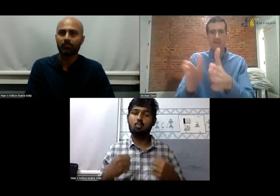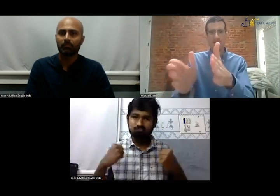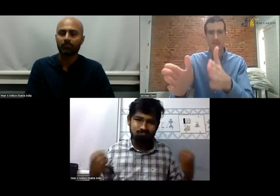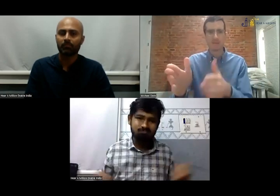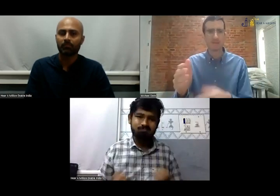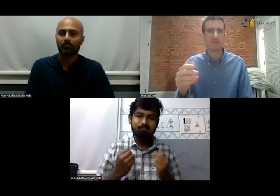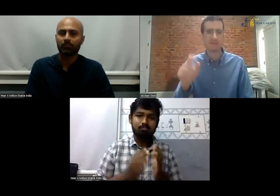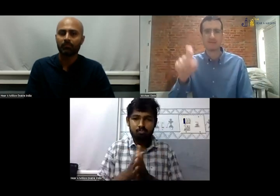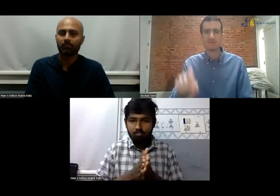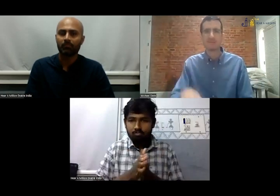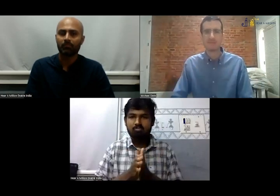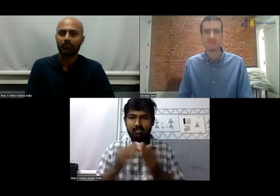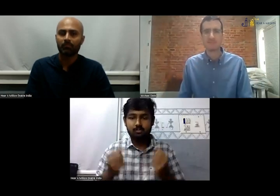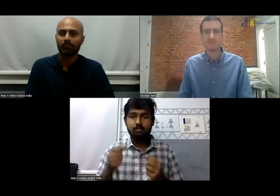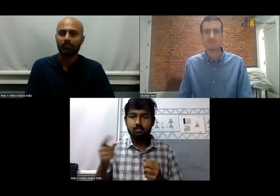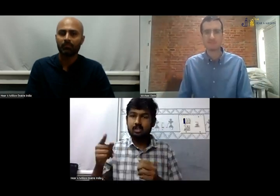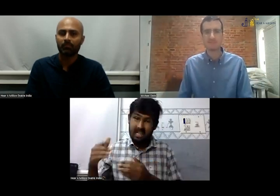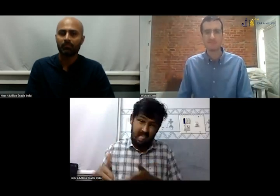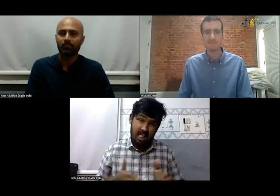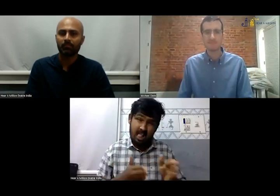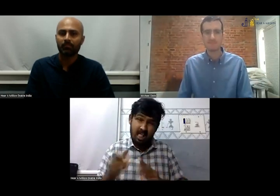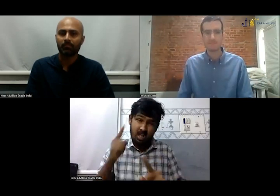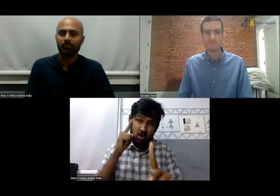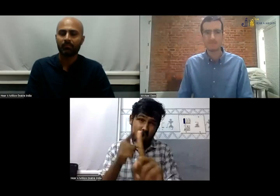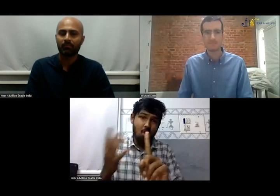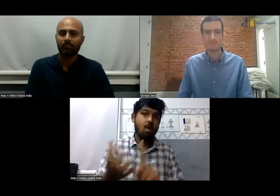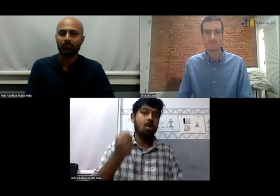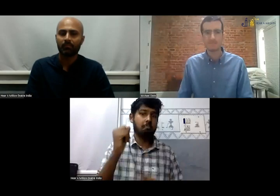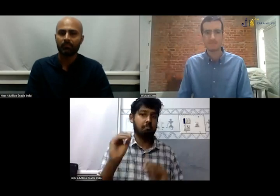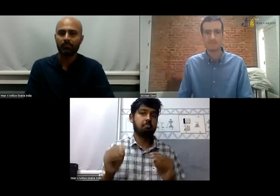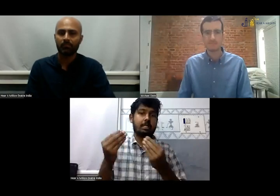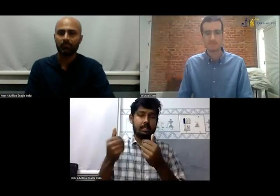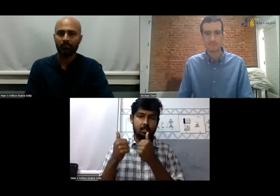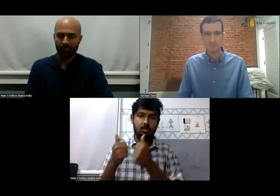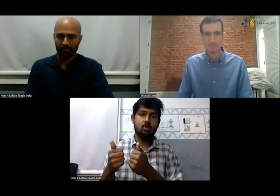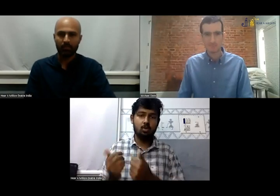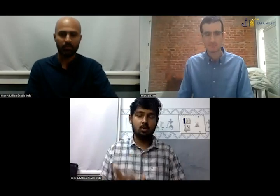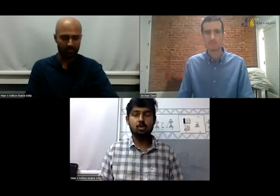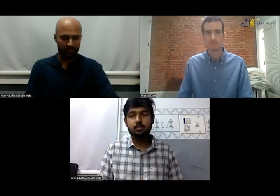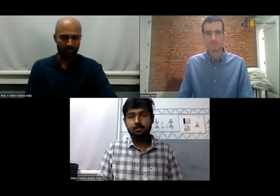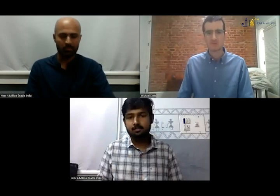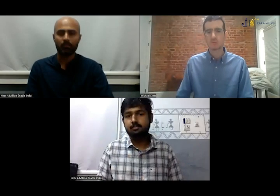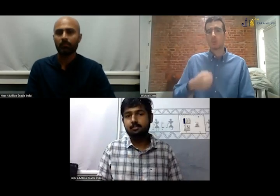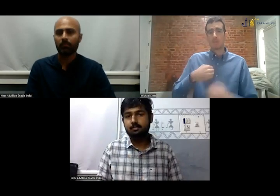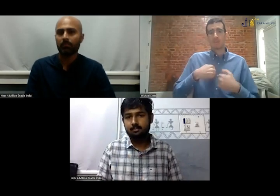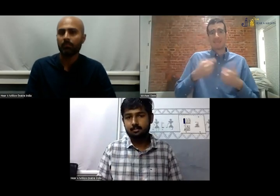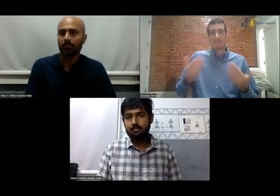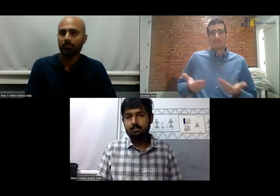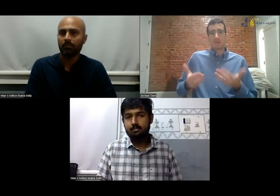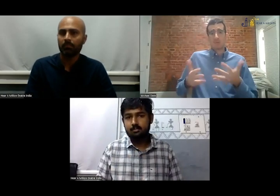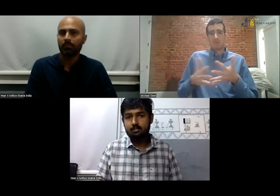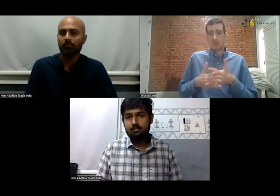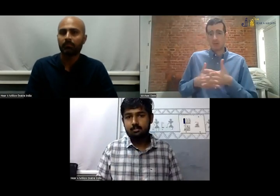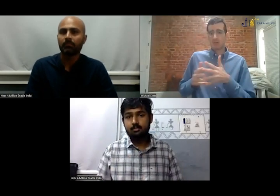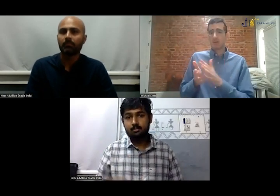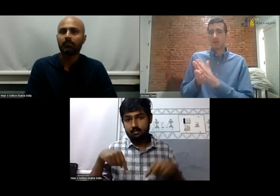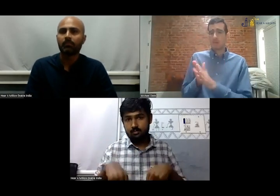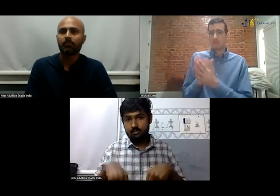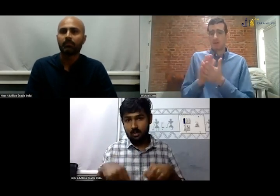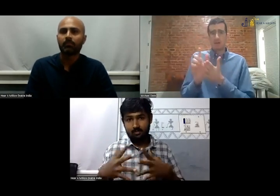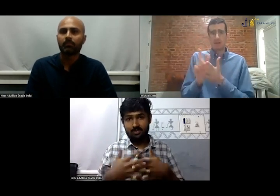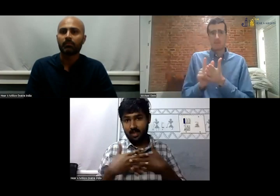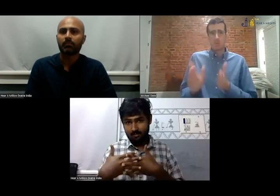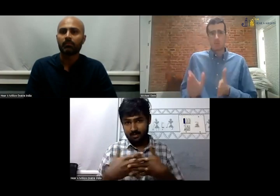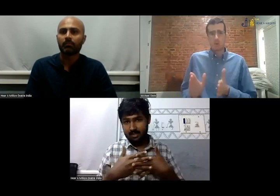she had a good heart, and she wanted to achieve those things, and she did it. She actually did,